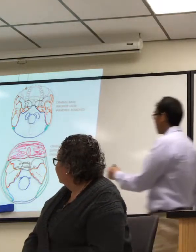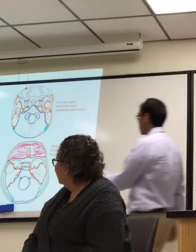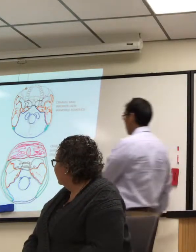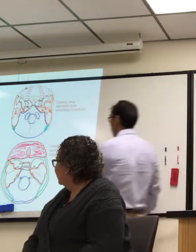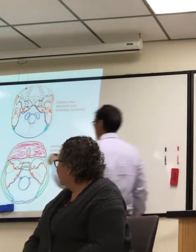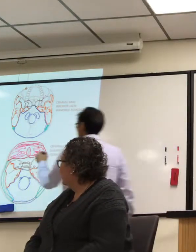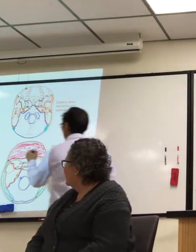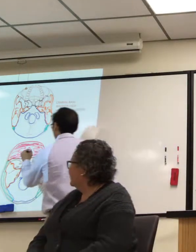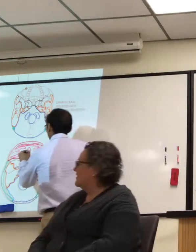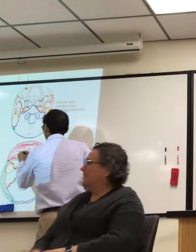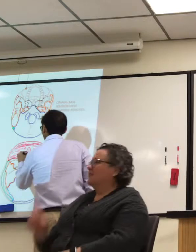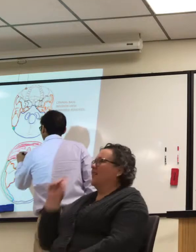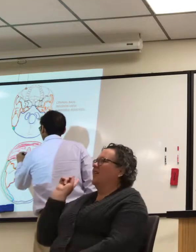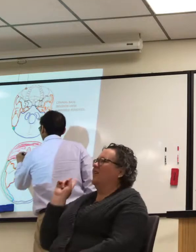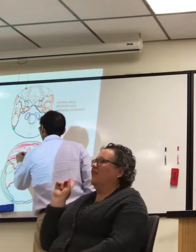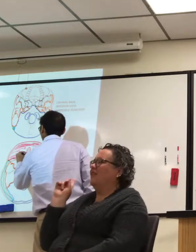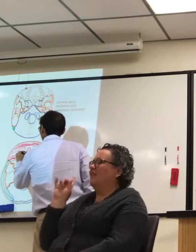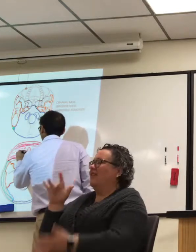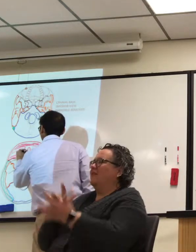It's right here.